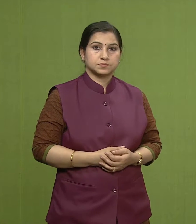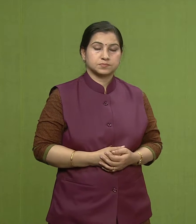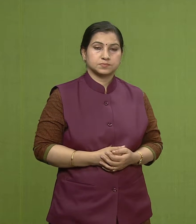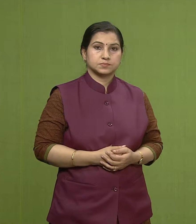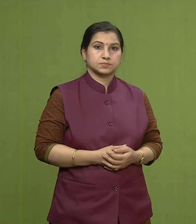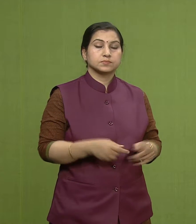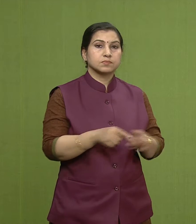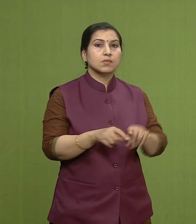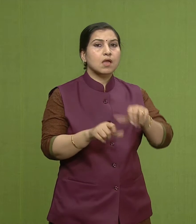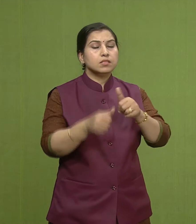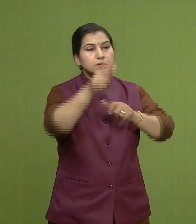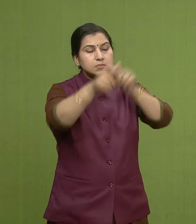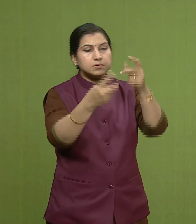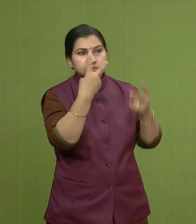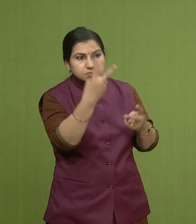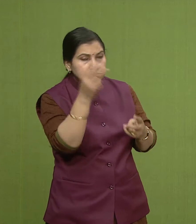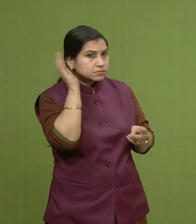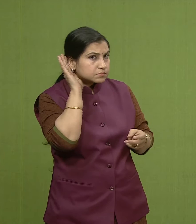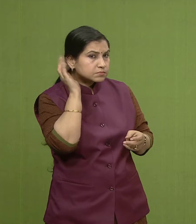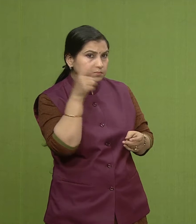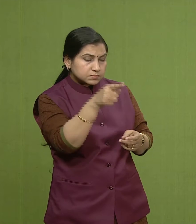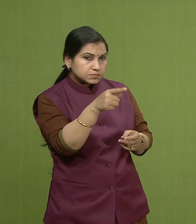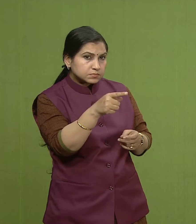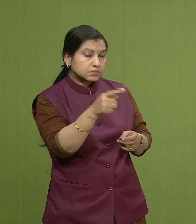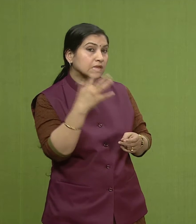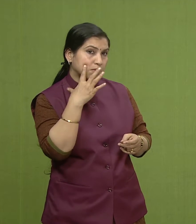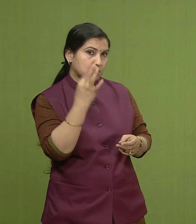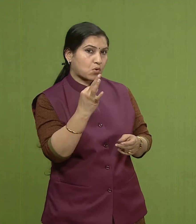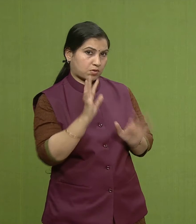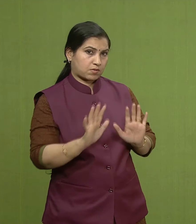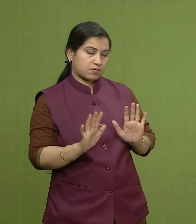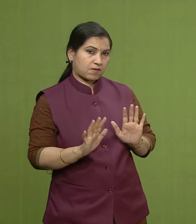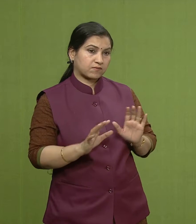Listening to other forms an important part of effective communication.